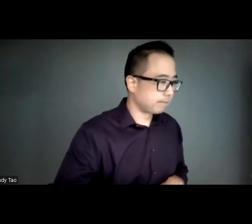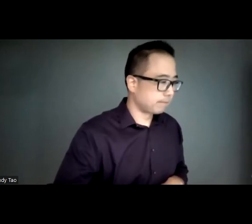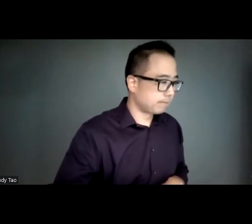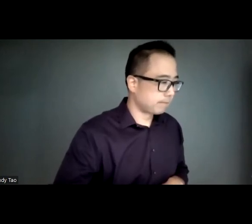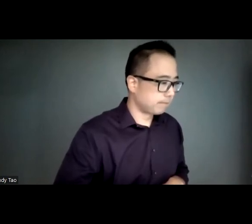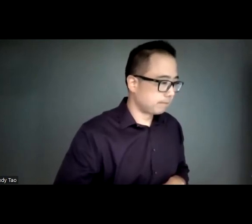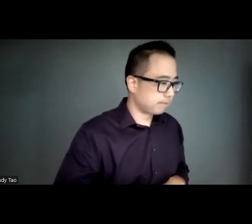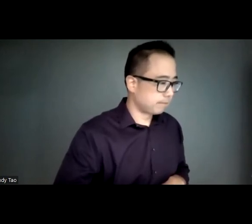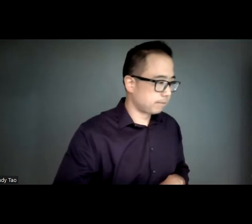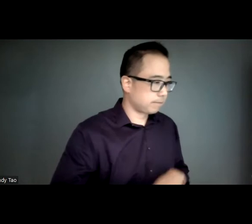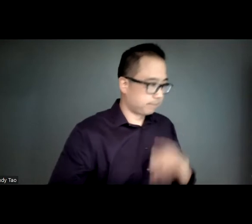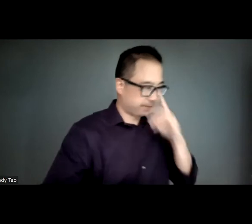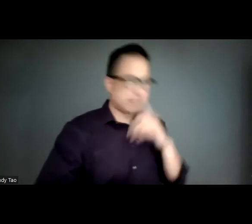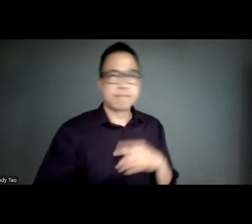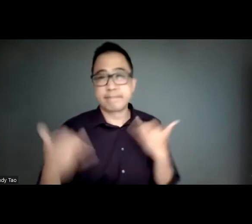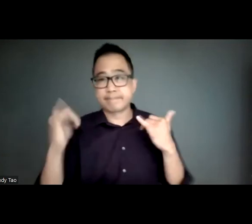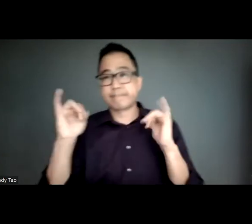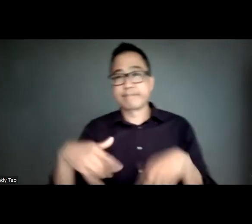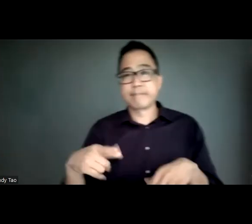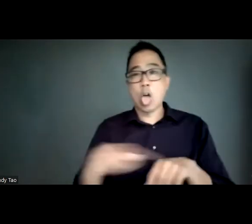What is long COVID?